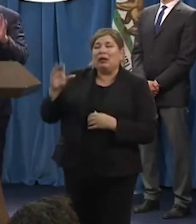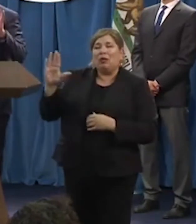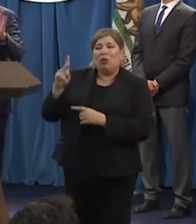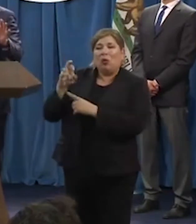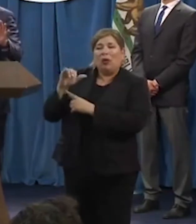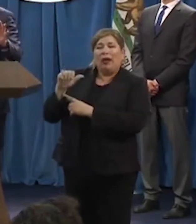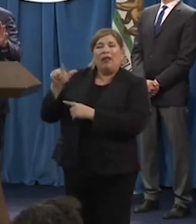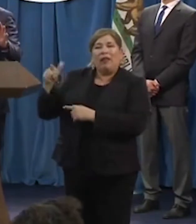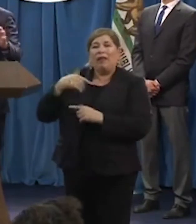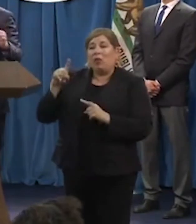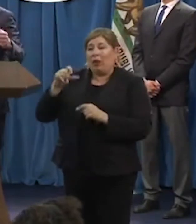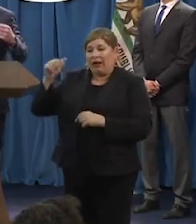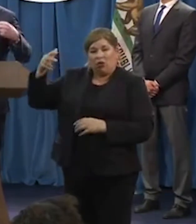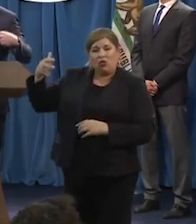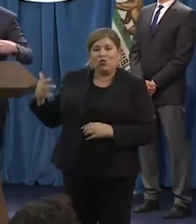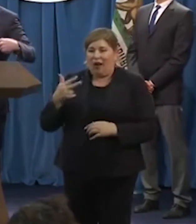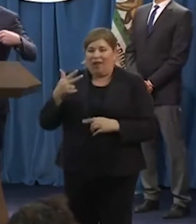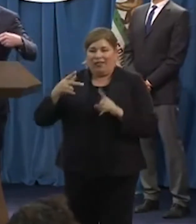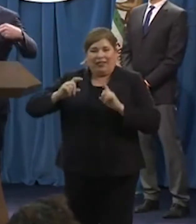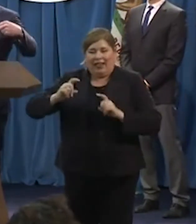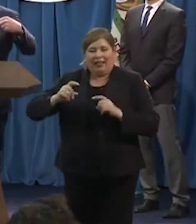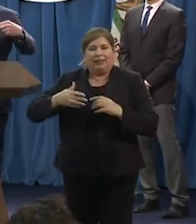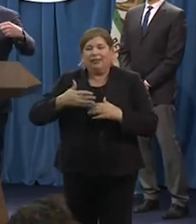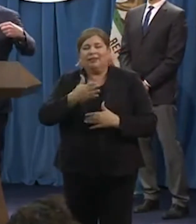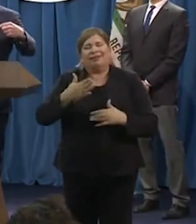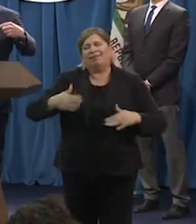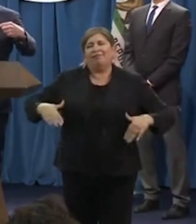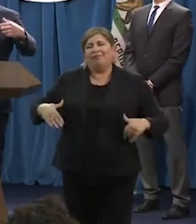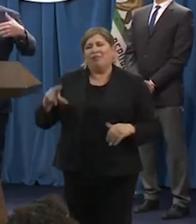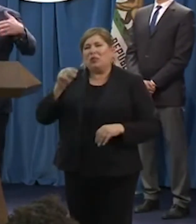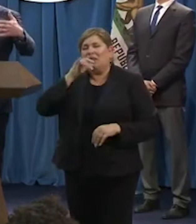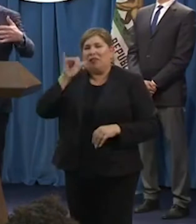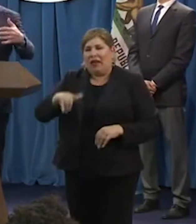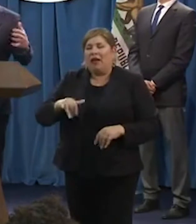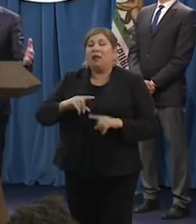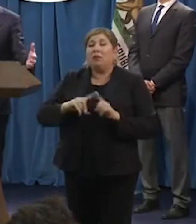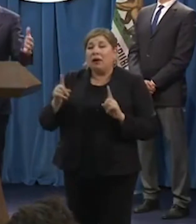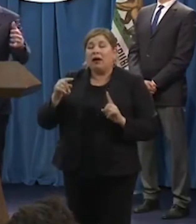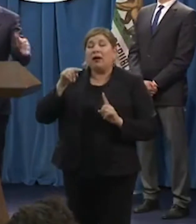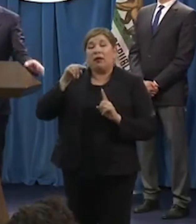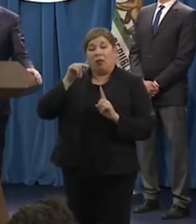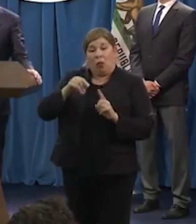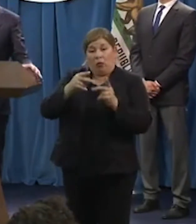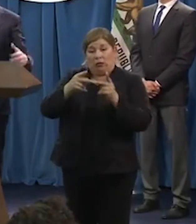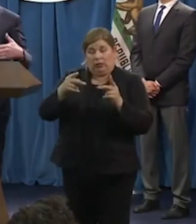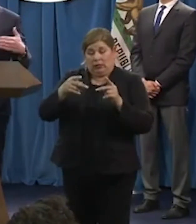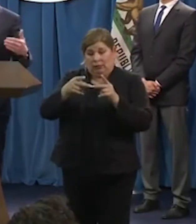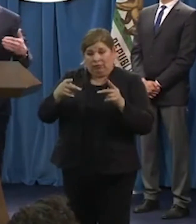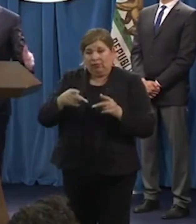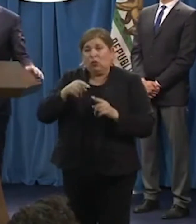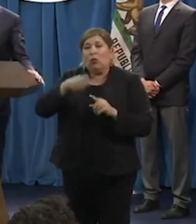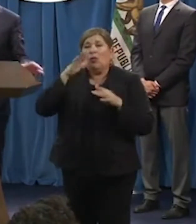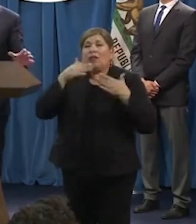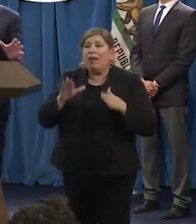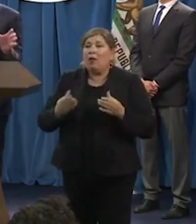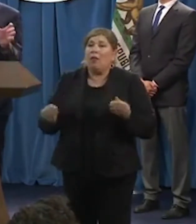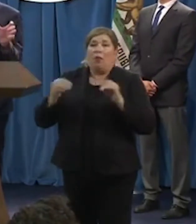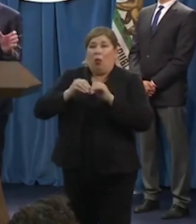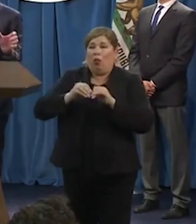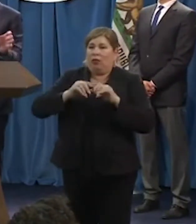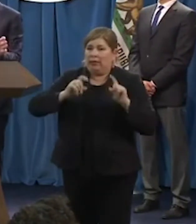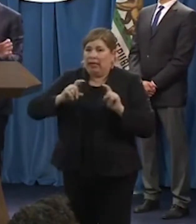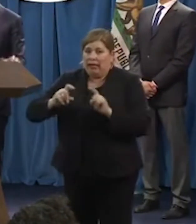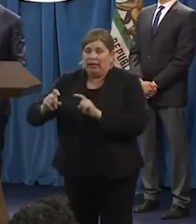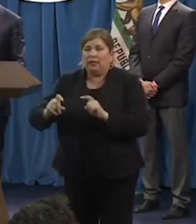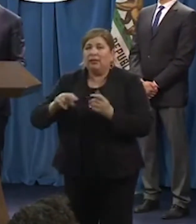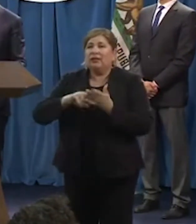elsewhere yet, but these will be stepped up capacity for people that would allow us to bypass the